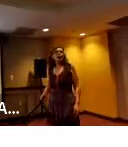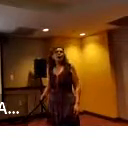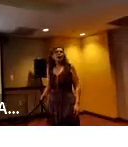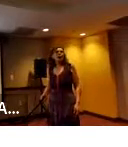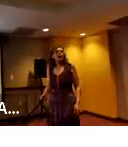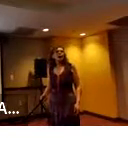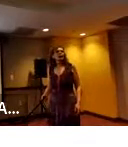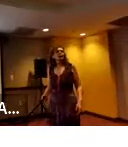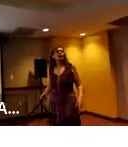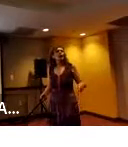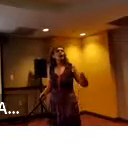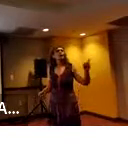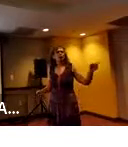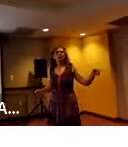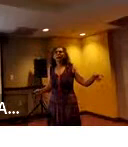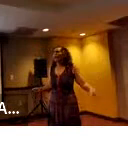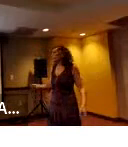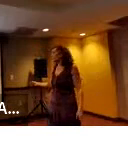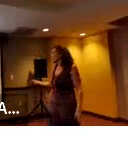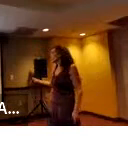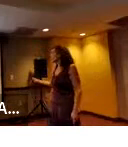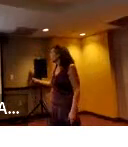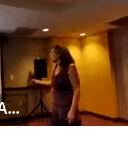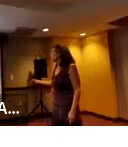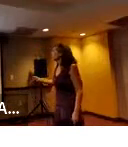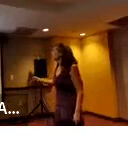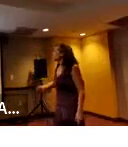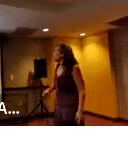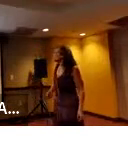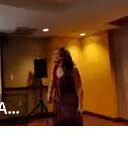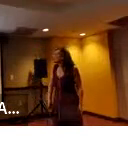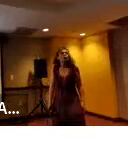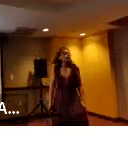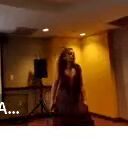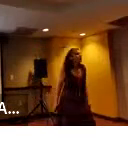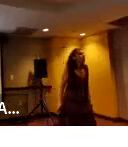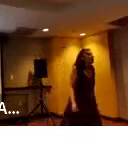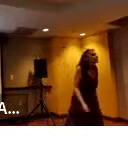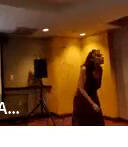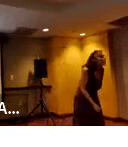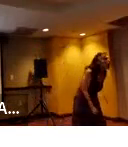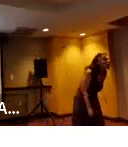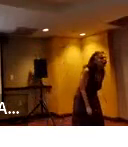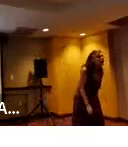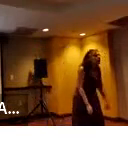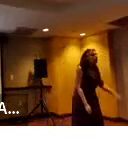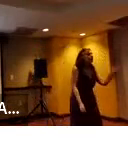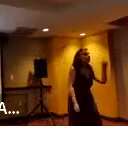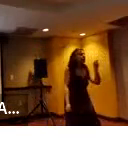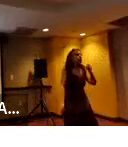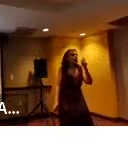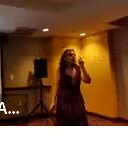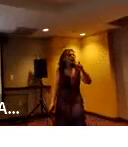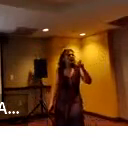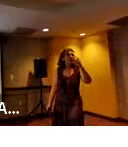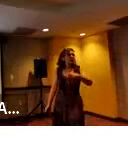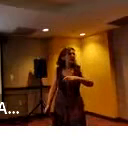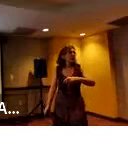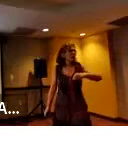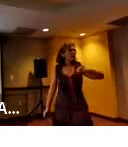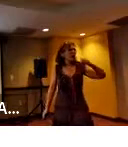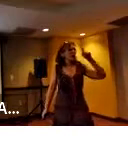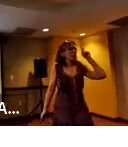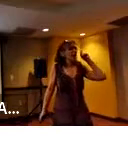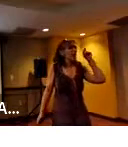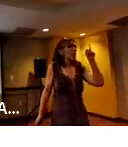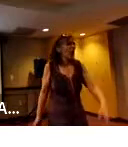No, I don't. I condone. I understand it more. So the web is inclusive by design, by Tim Berners-Lee